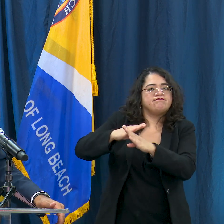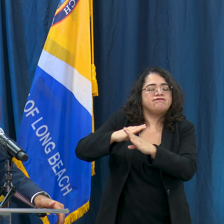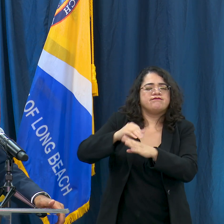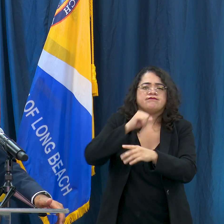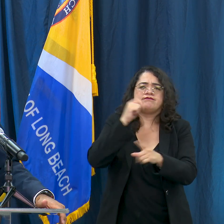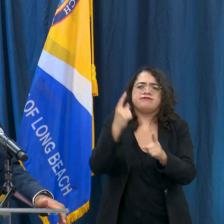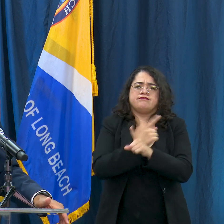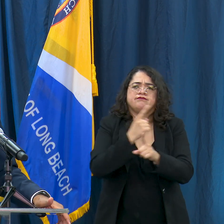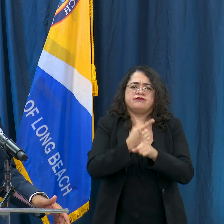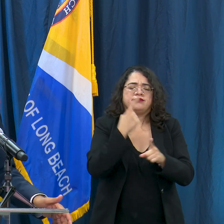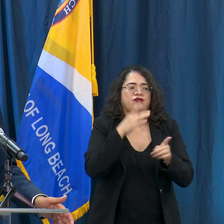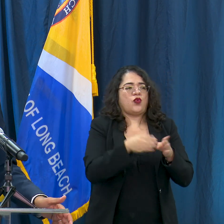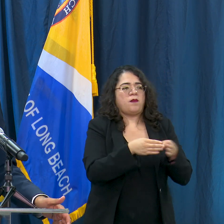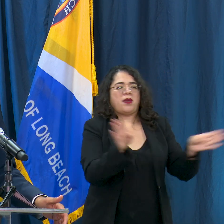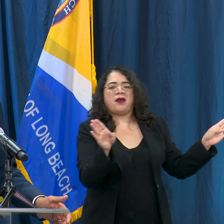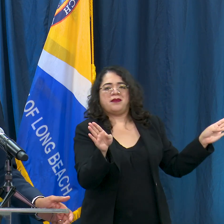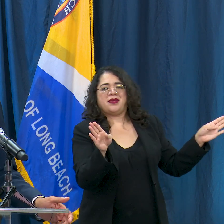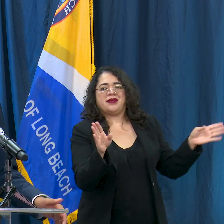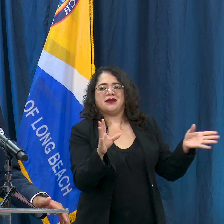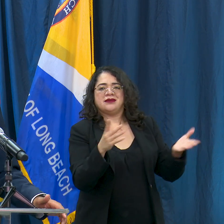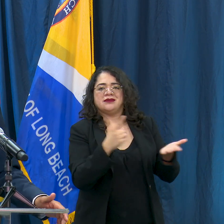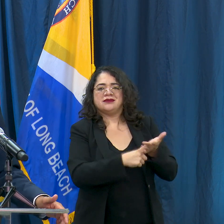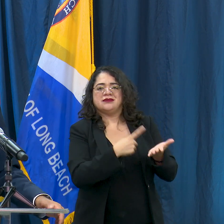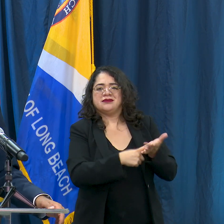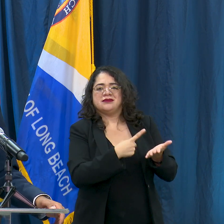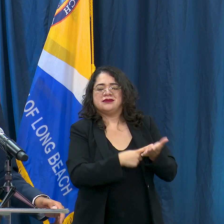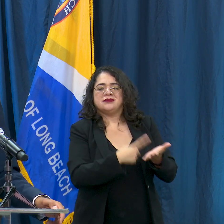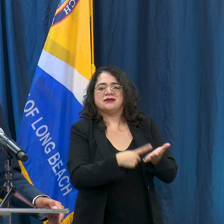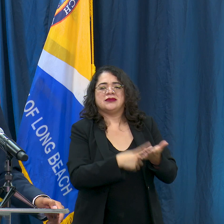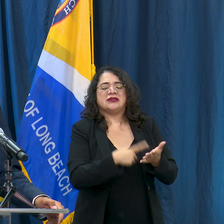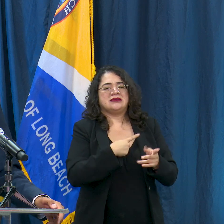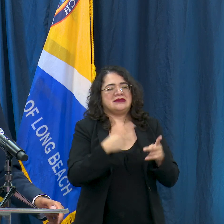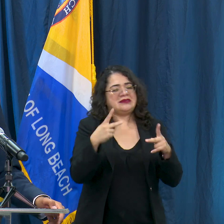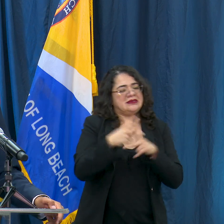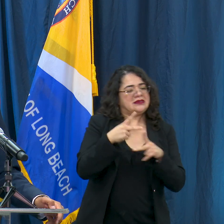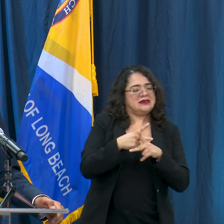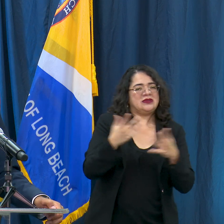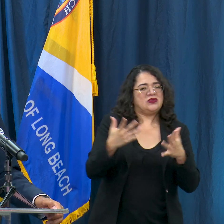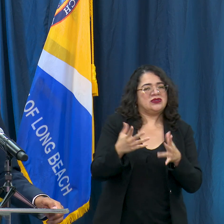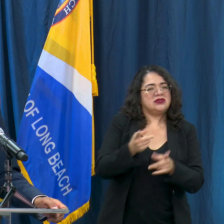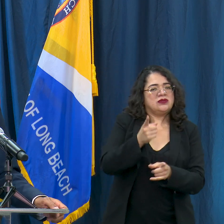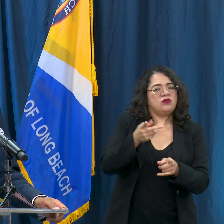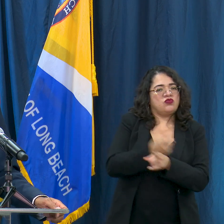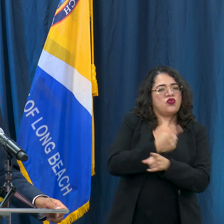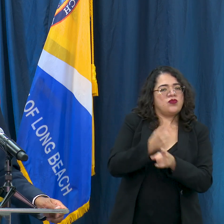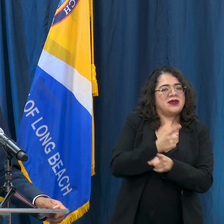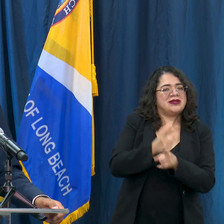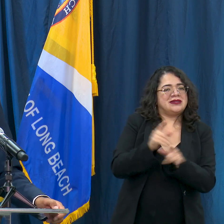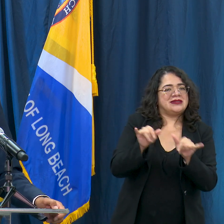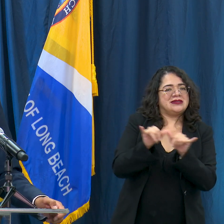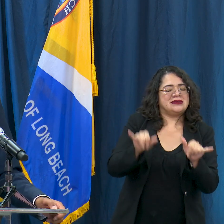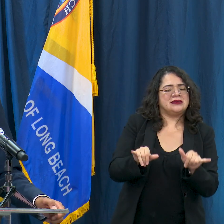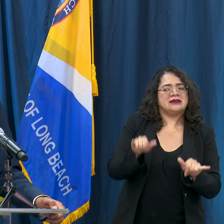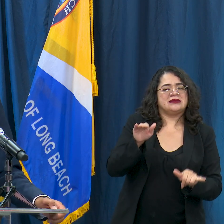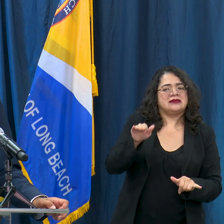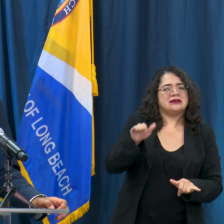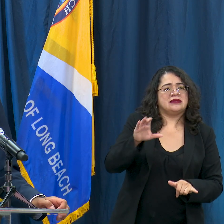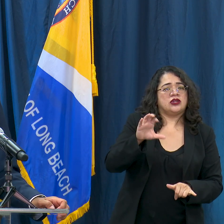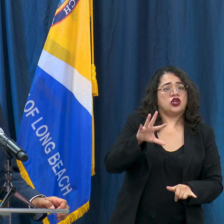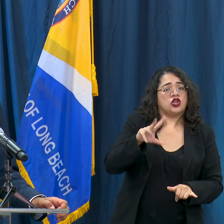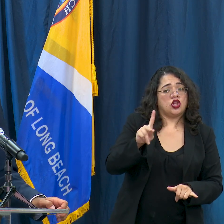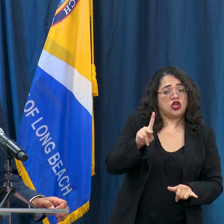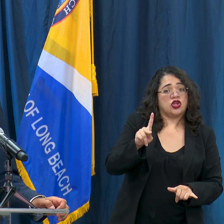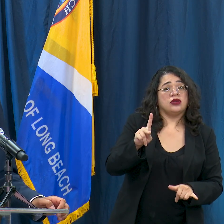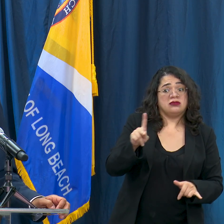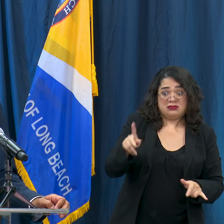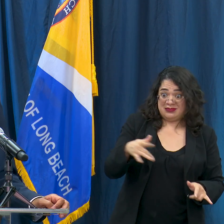appropriate for a public setting. So we have tried to find the right system, and we instructed the clerk as well as that when we were ready and they